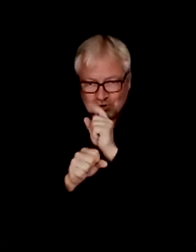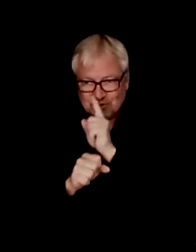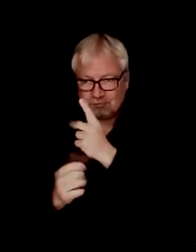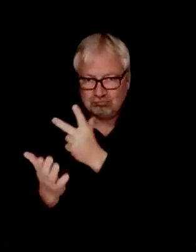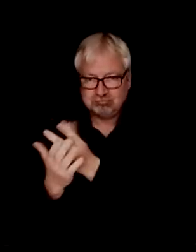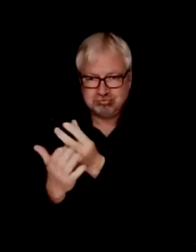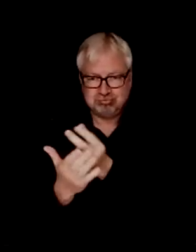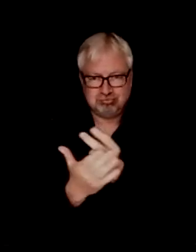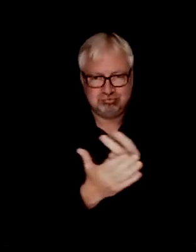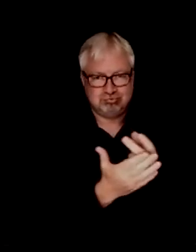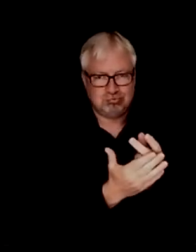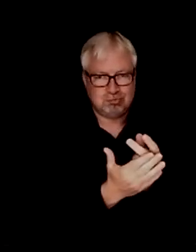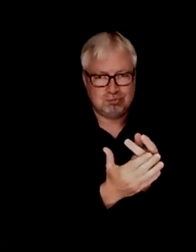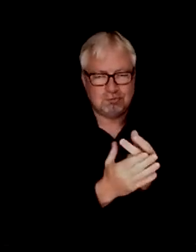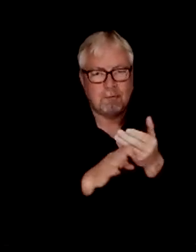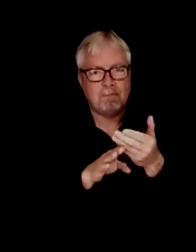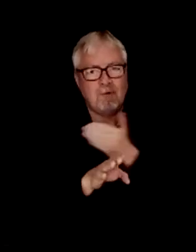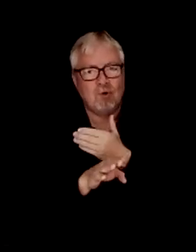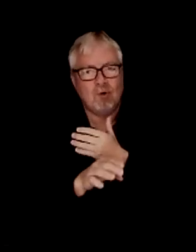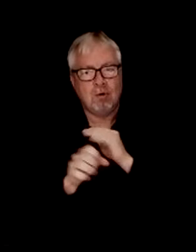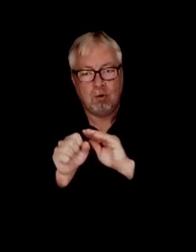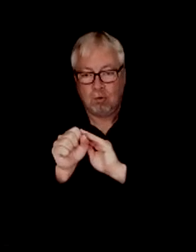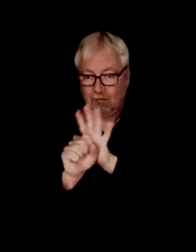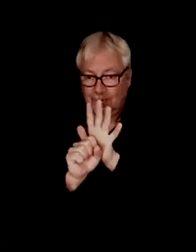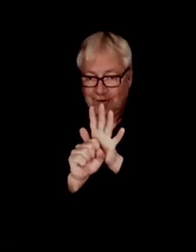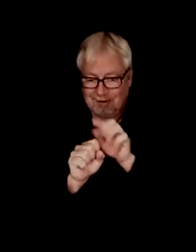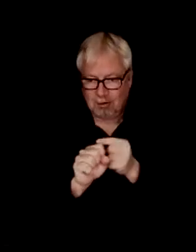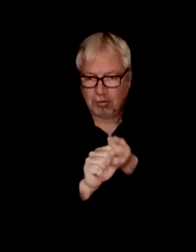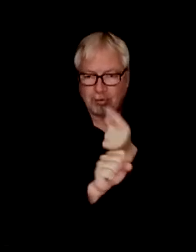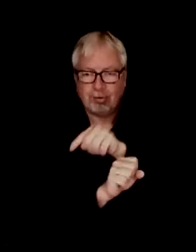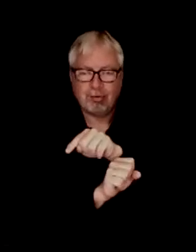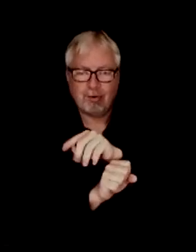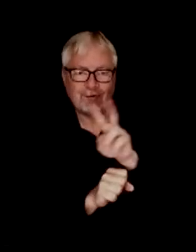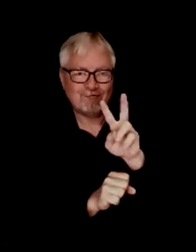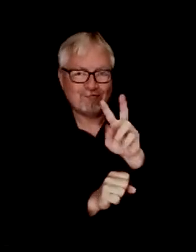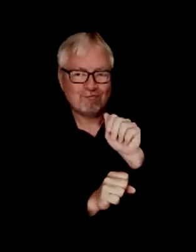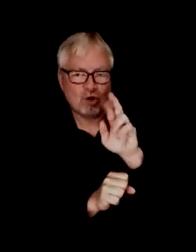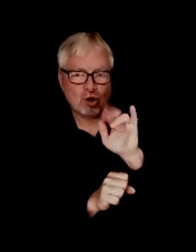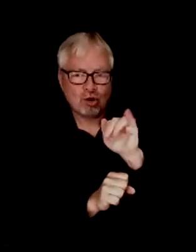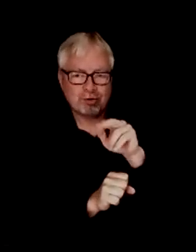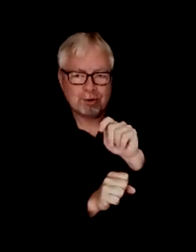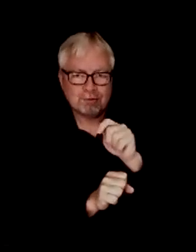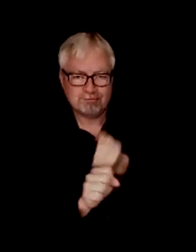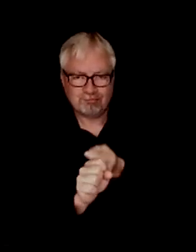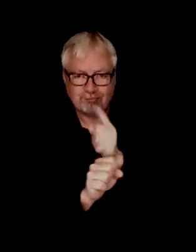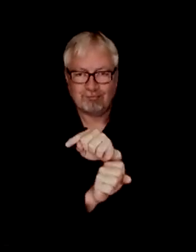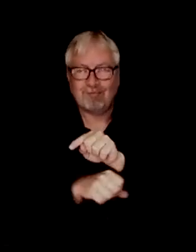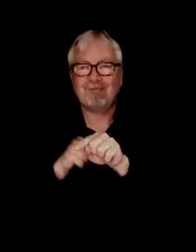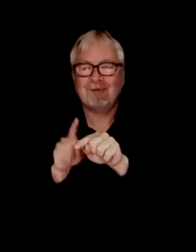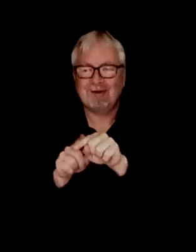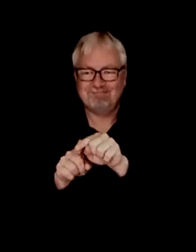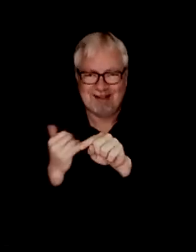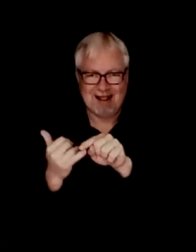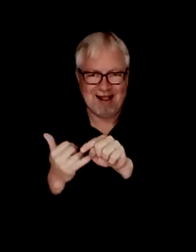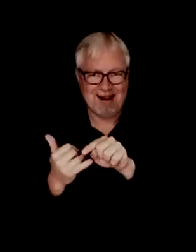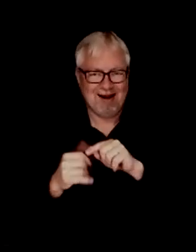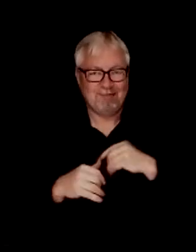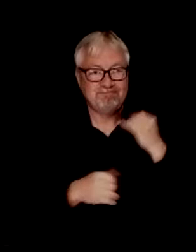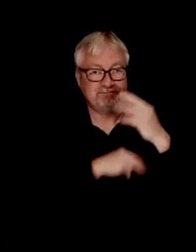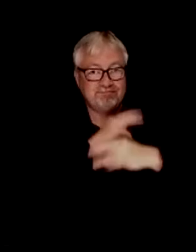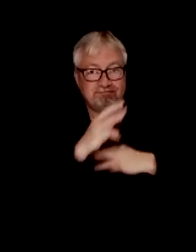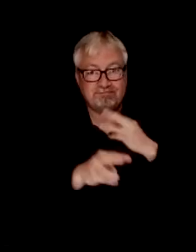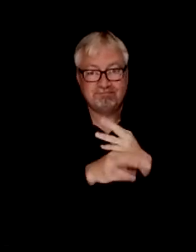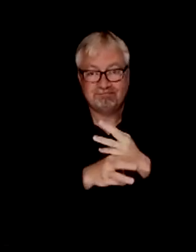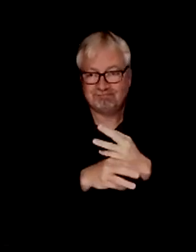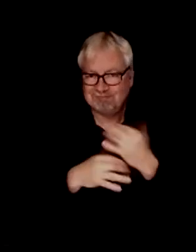as I just mentioned a moment ago, right now, much of the world is still very much in the depths of the pandemic. The U.S. government